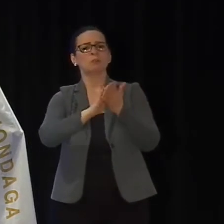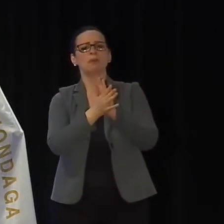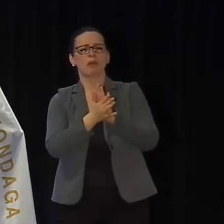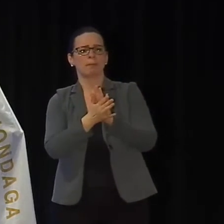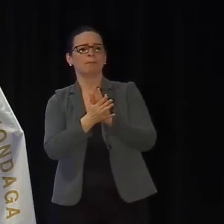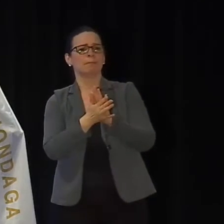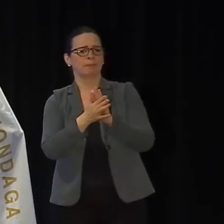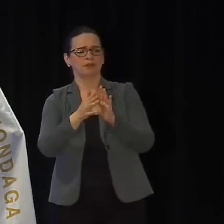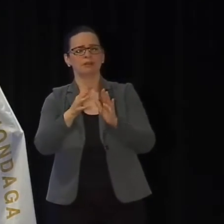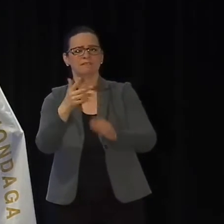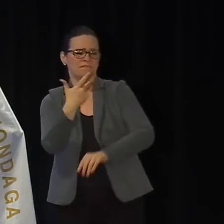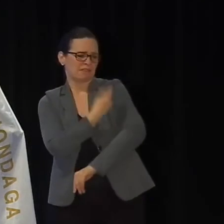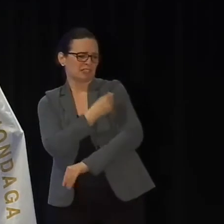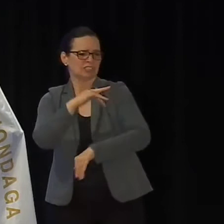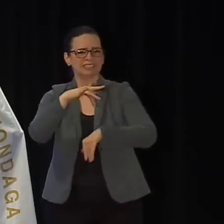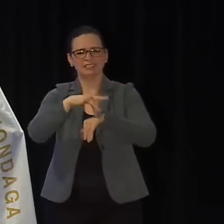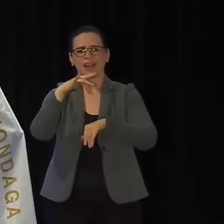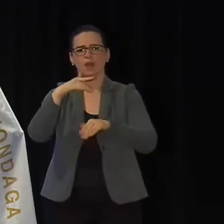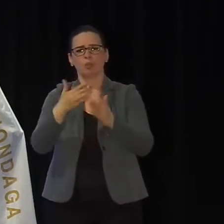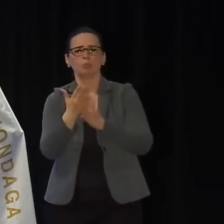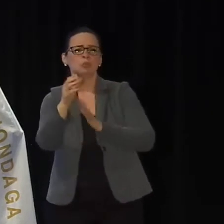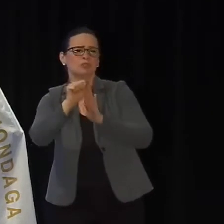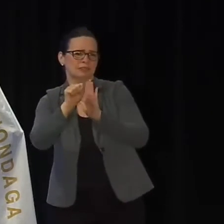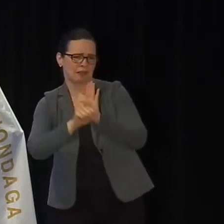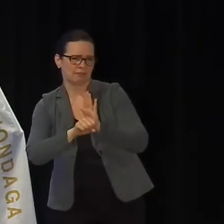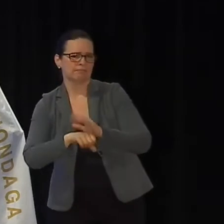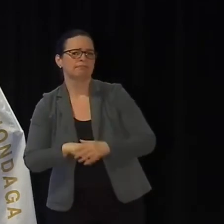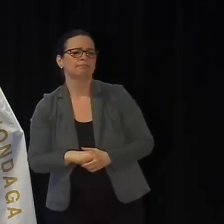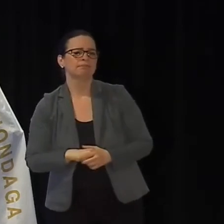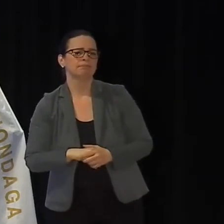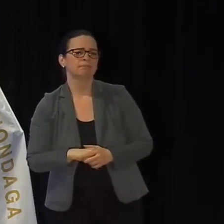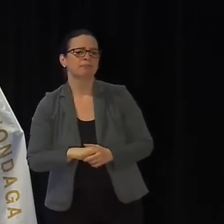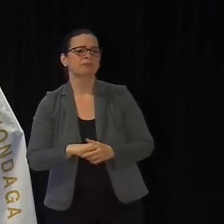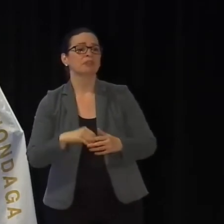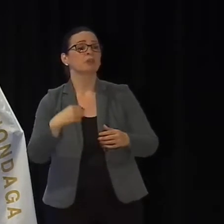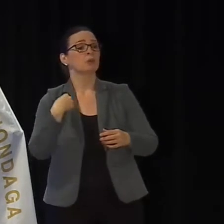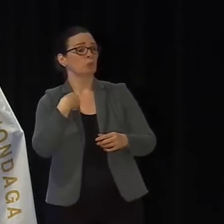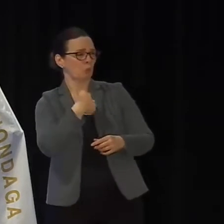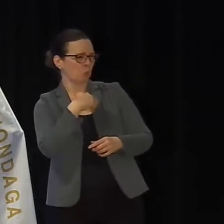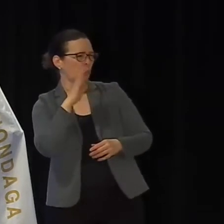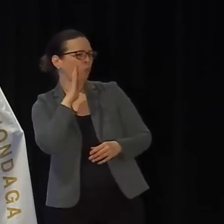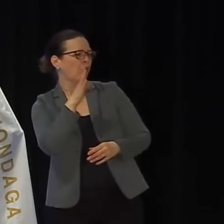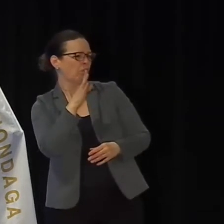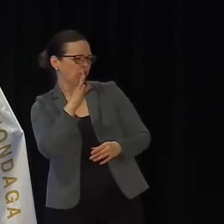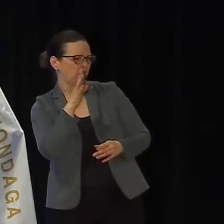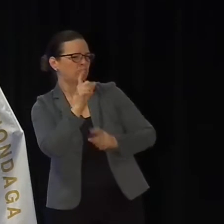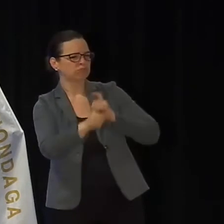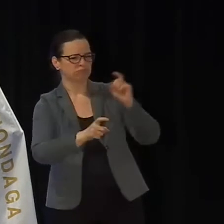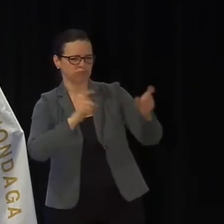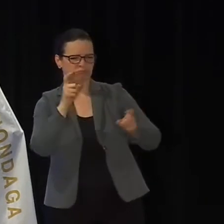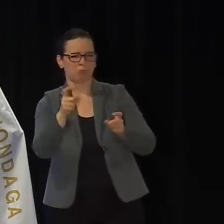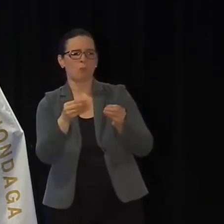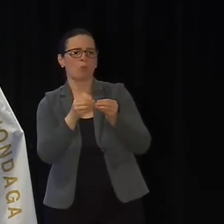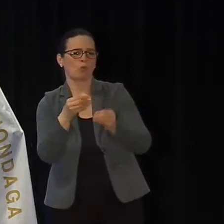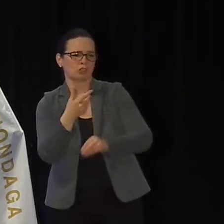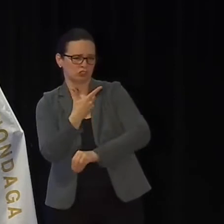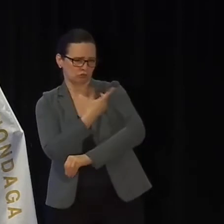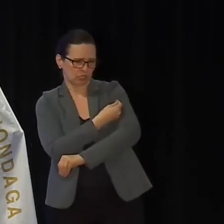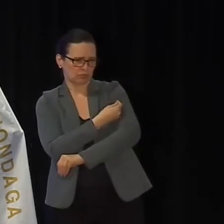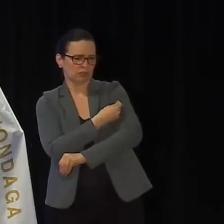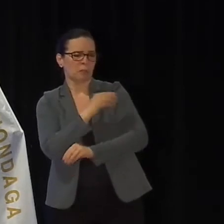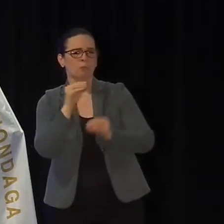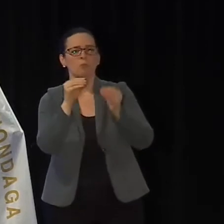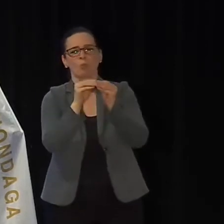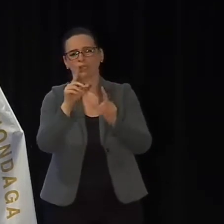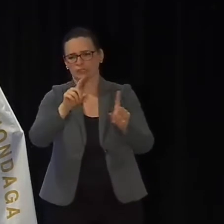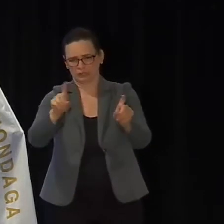either provide more personnel to help them and potentially redirect more vaccine, or we just bring our vaccine